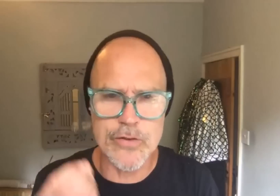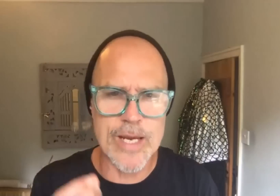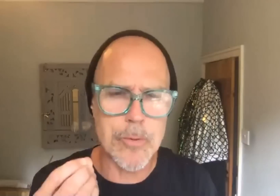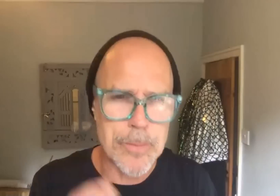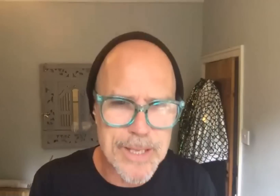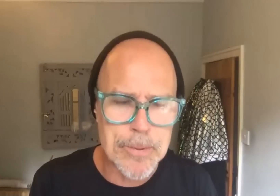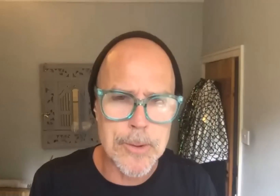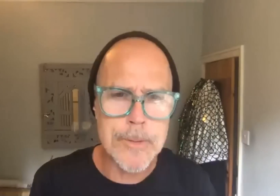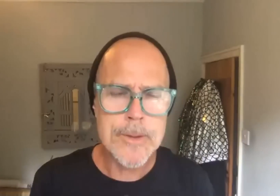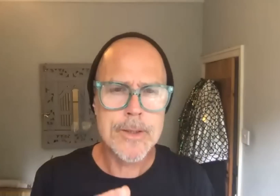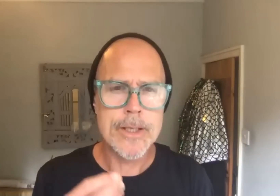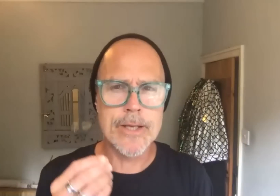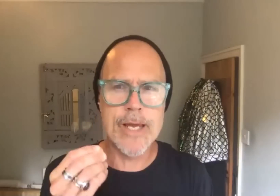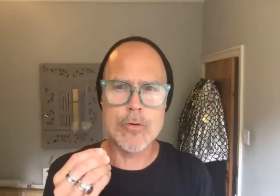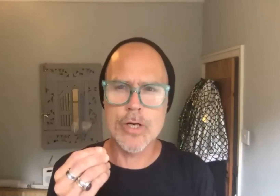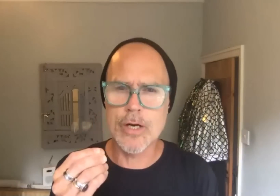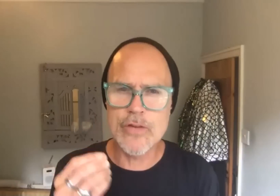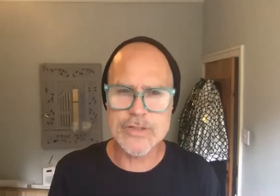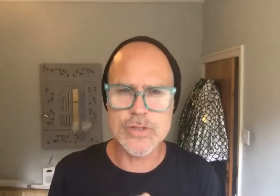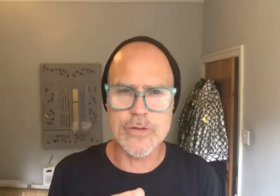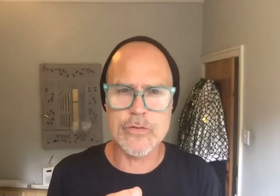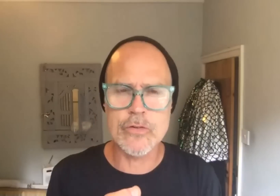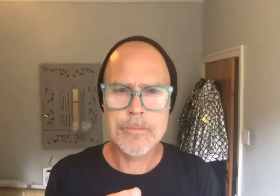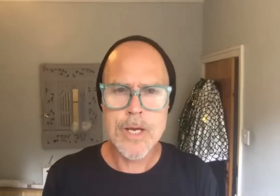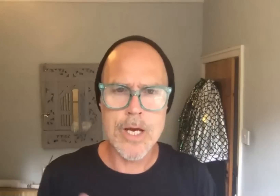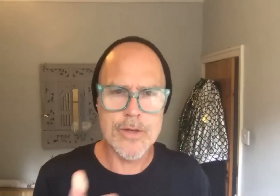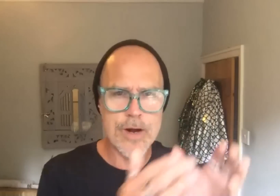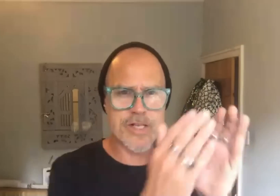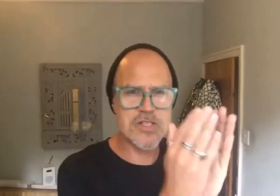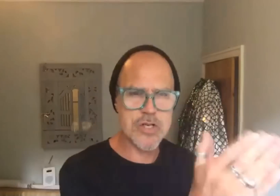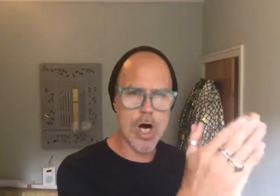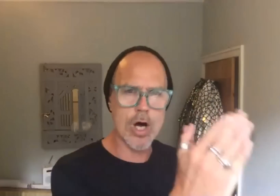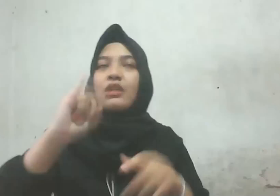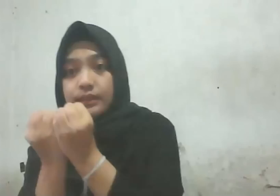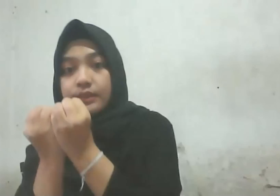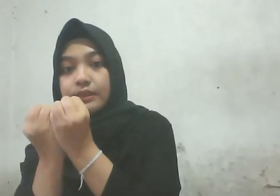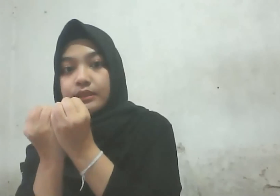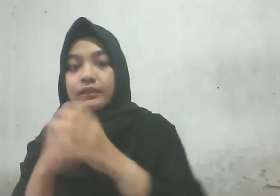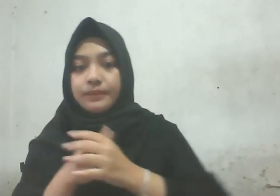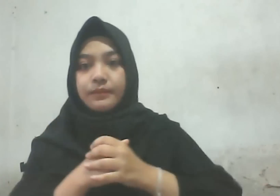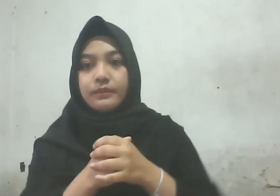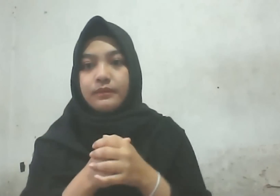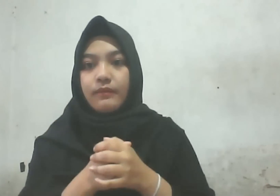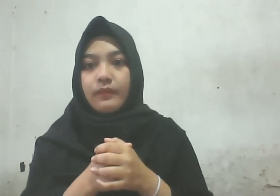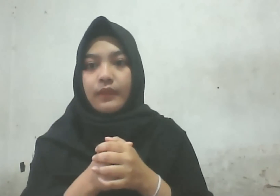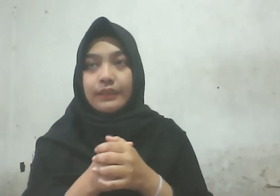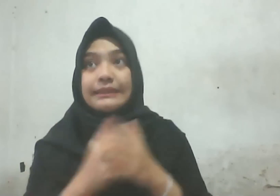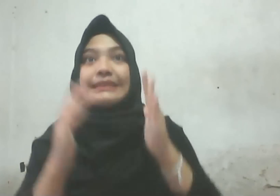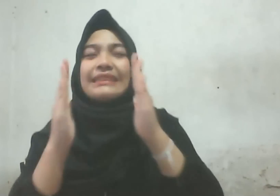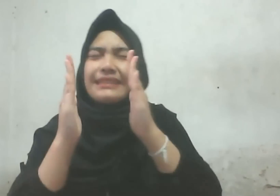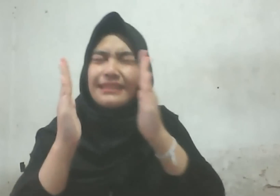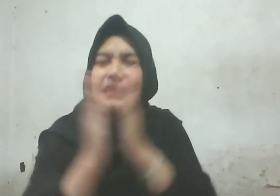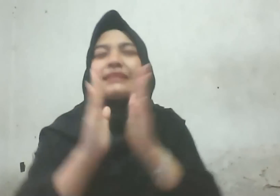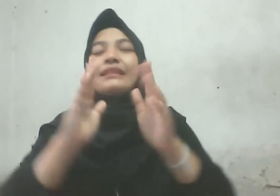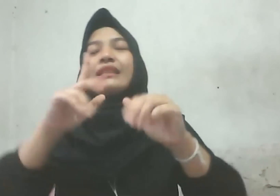speaking to disabled people and their organizations at the very start of considering any